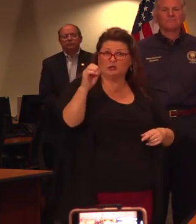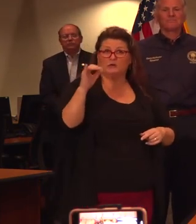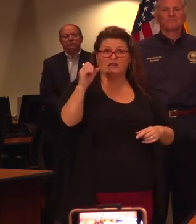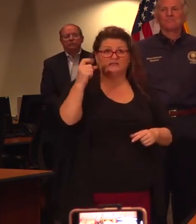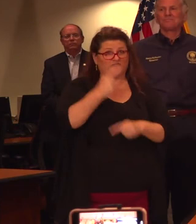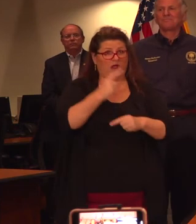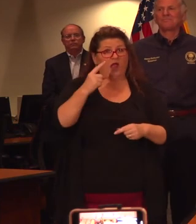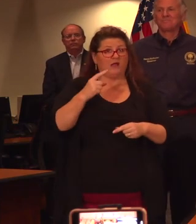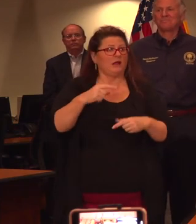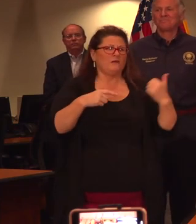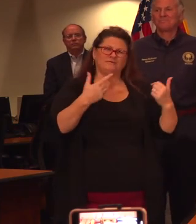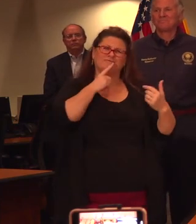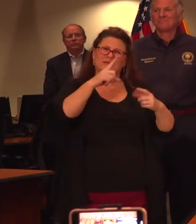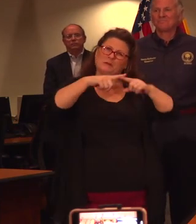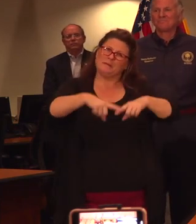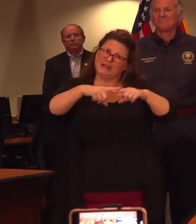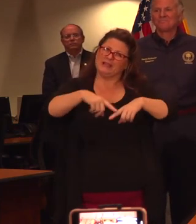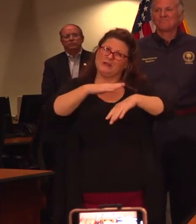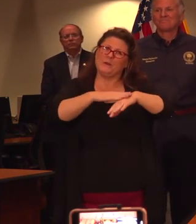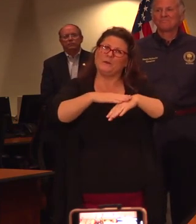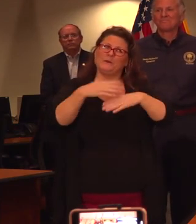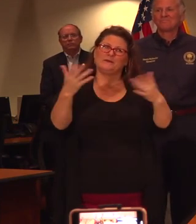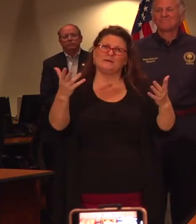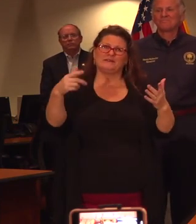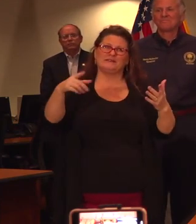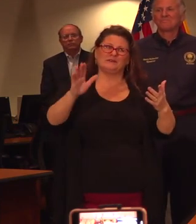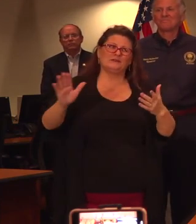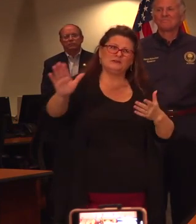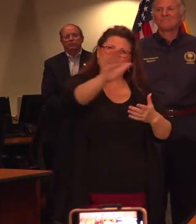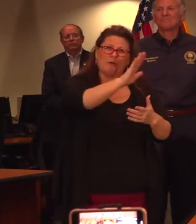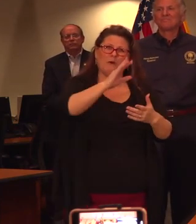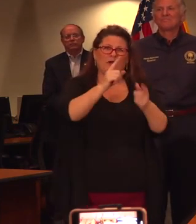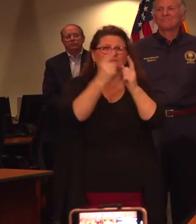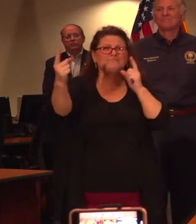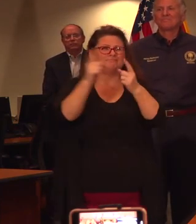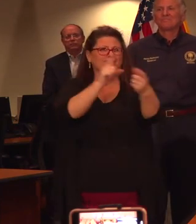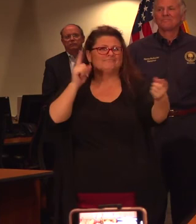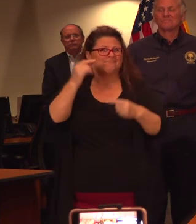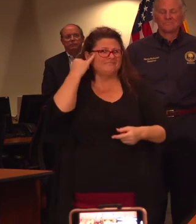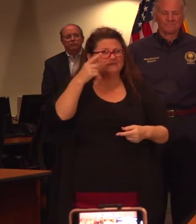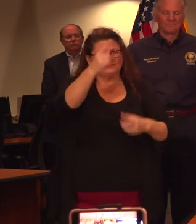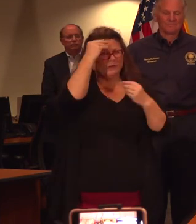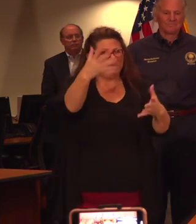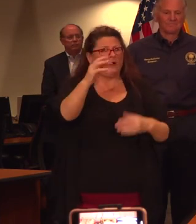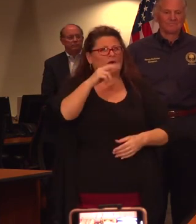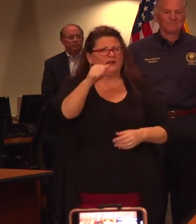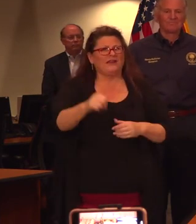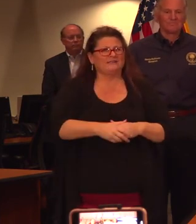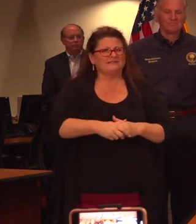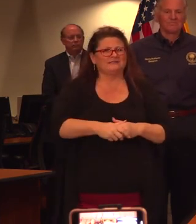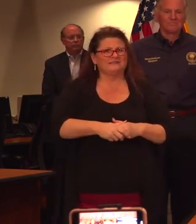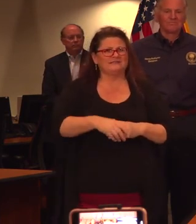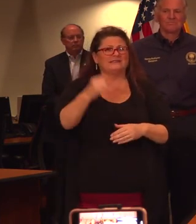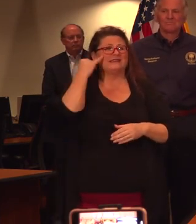It depends entirely on how effective our social distancing measures are now. If we can get that curve